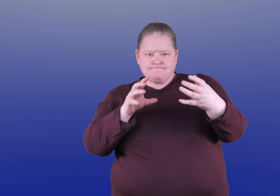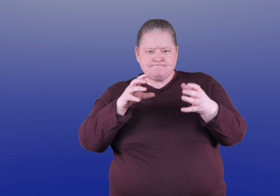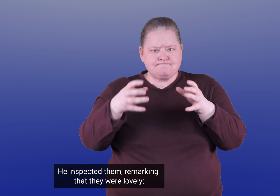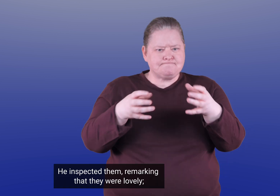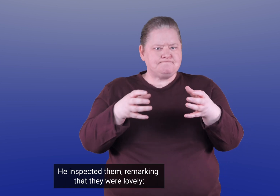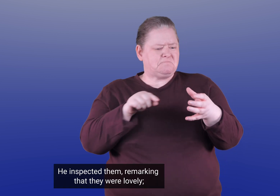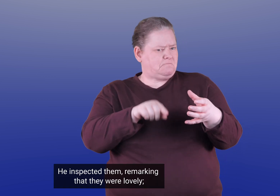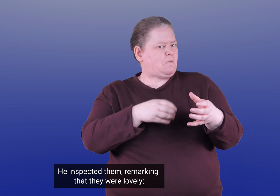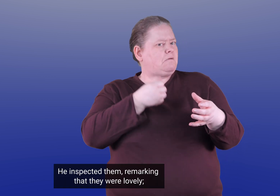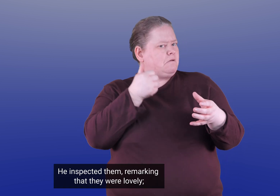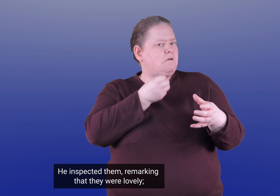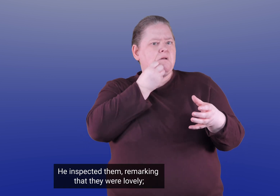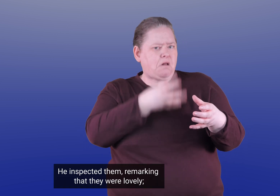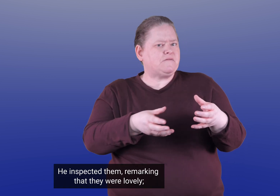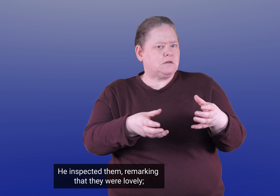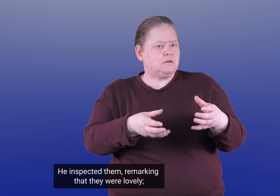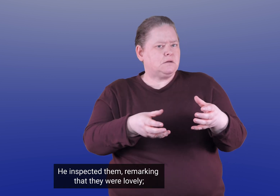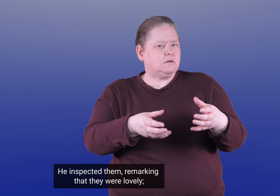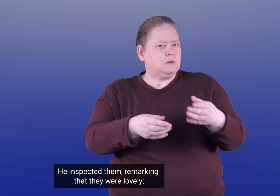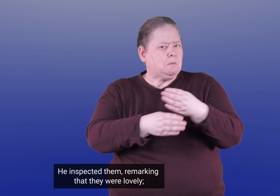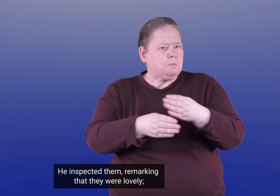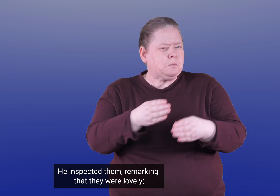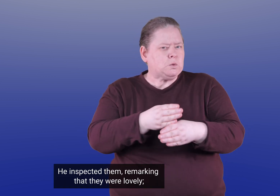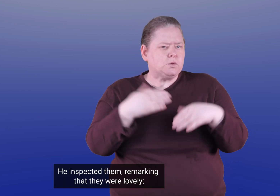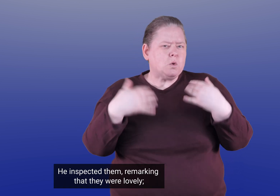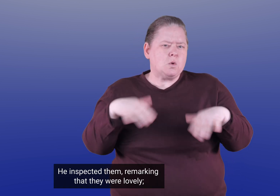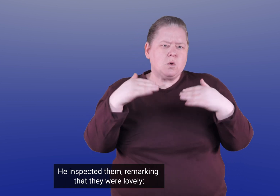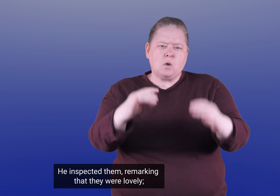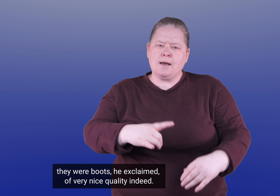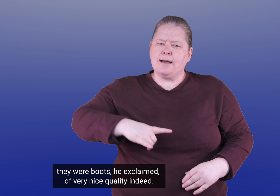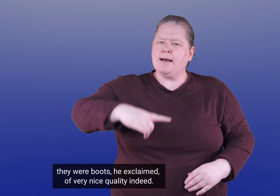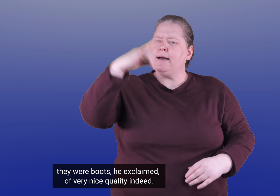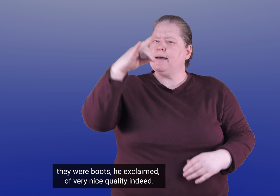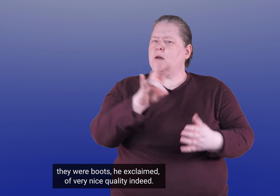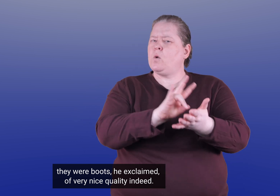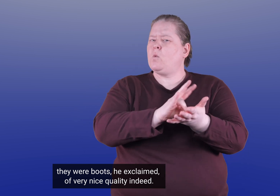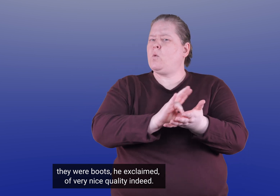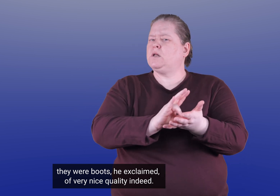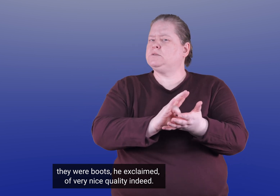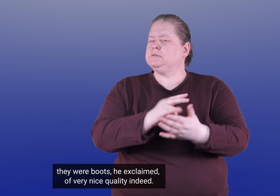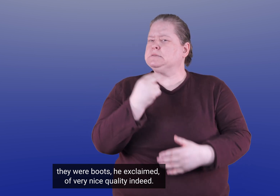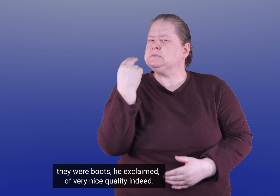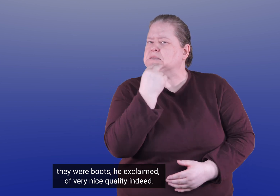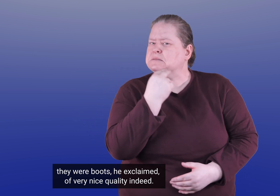He inspected them, remarking that they were lovely. They were boots, he exclaimed, of very nice quality